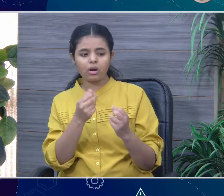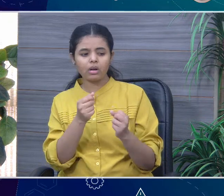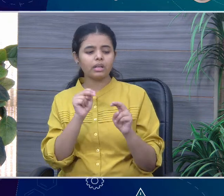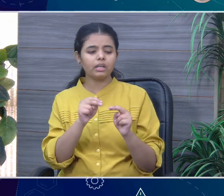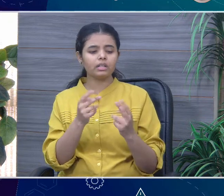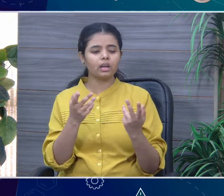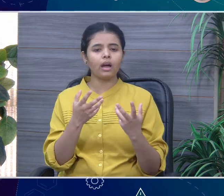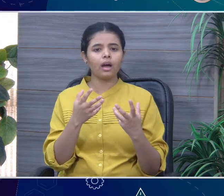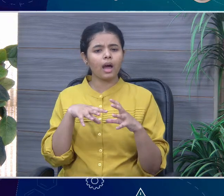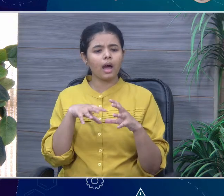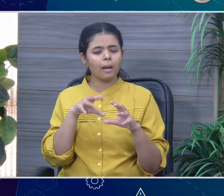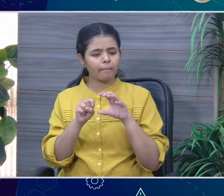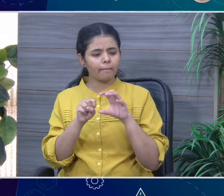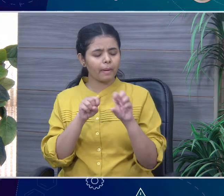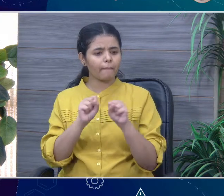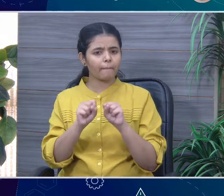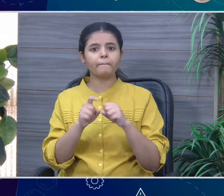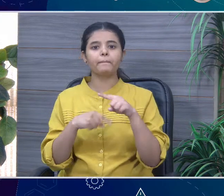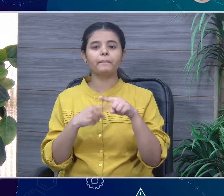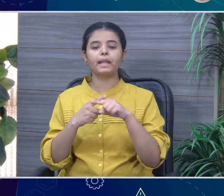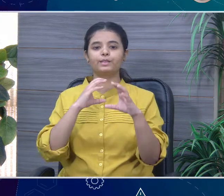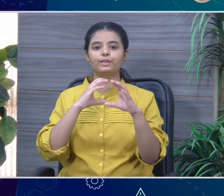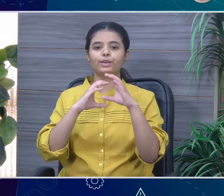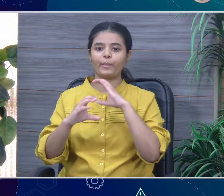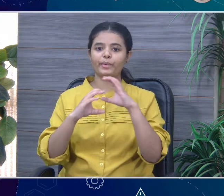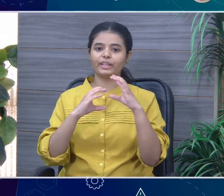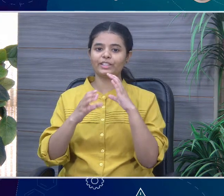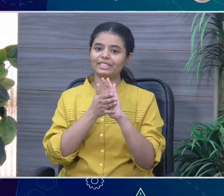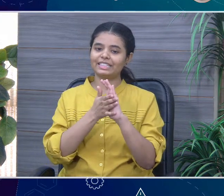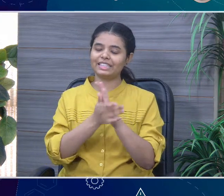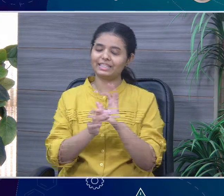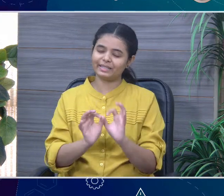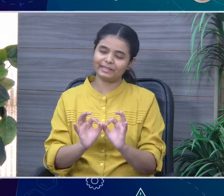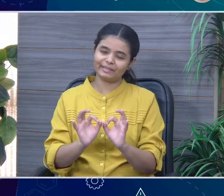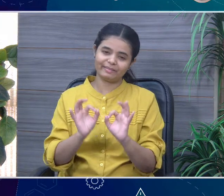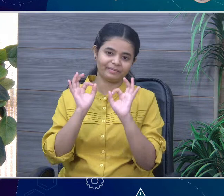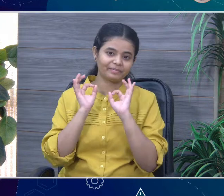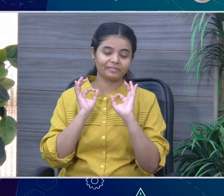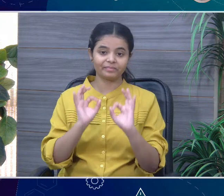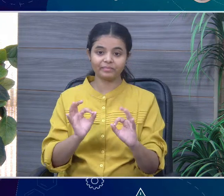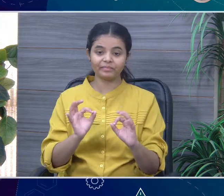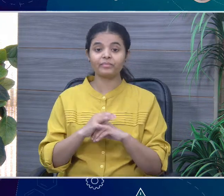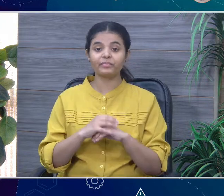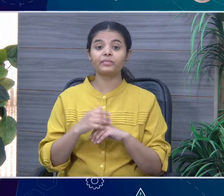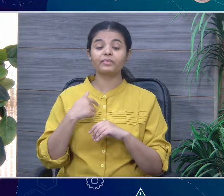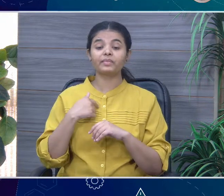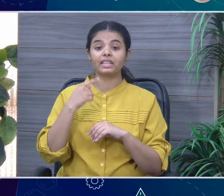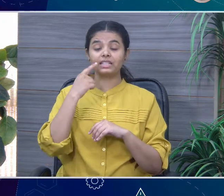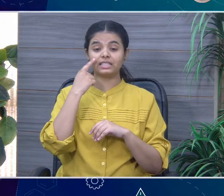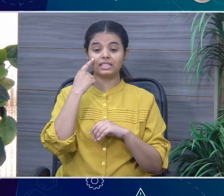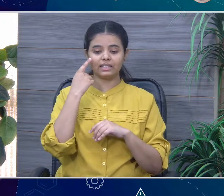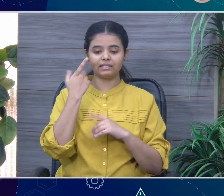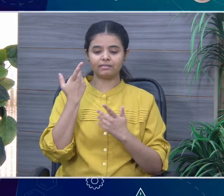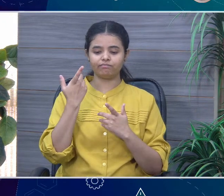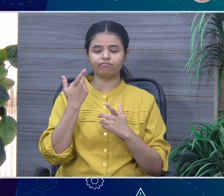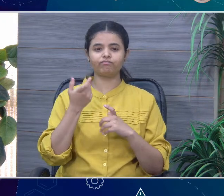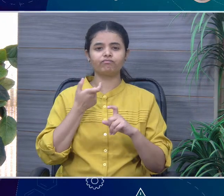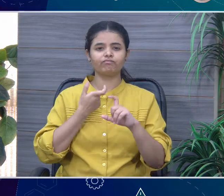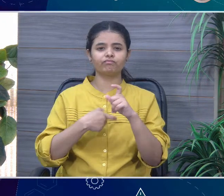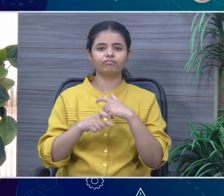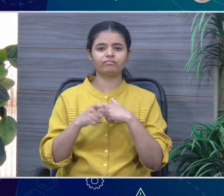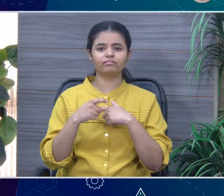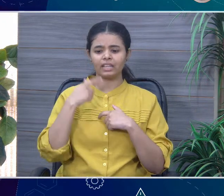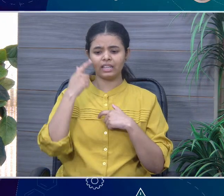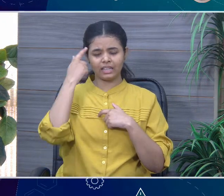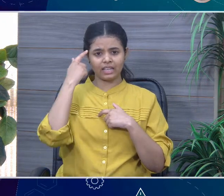towards others, they have good communication skills. So even if I am able to empathize, but I am not able to go and